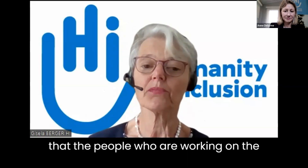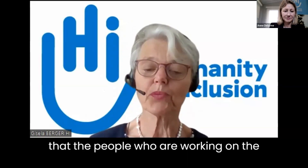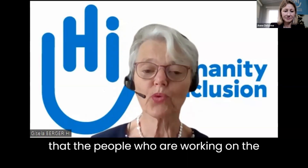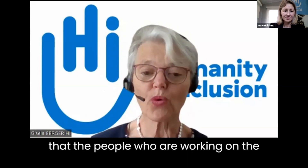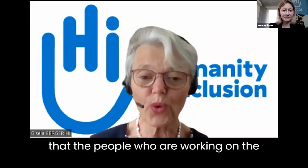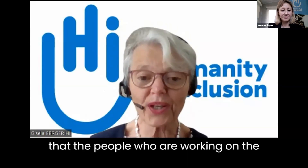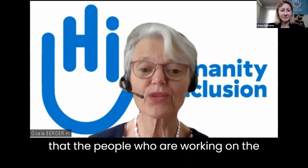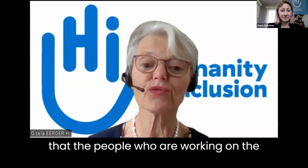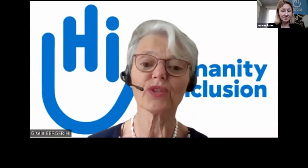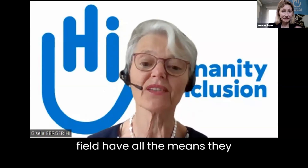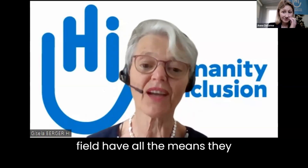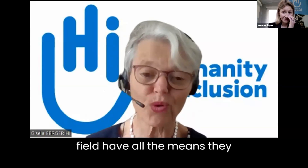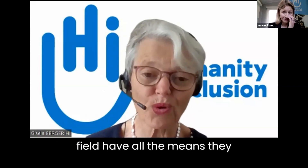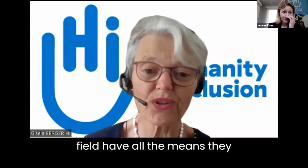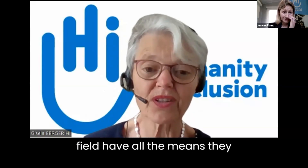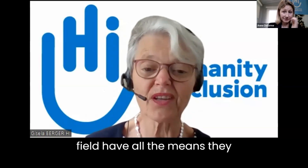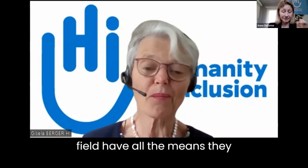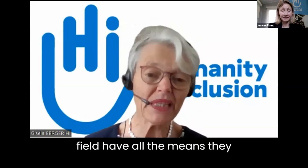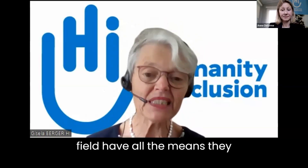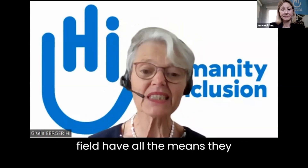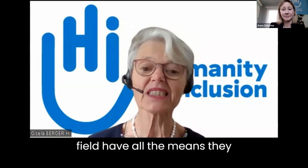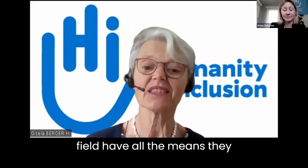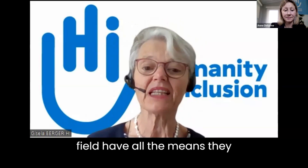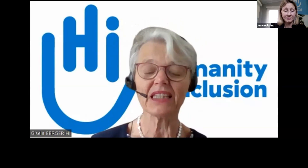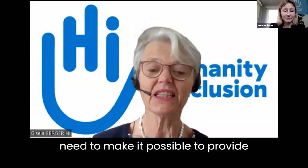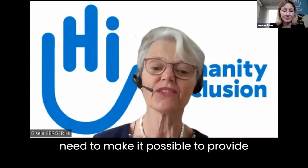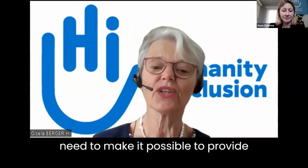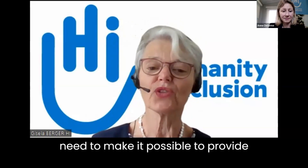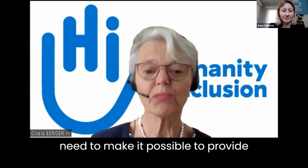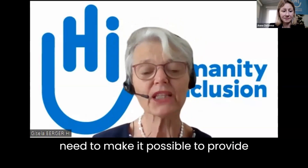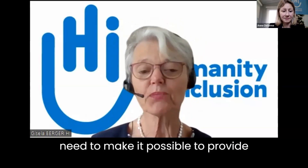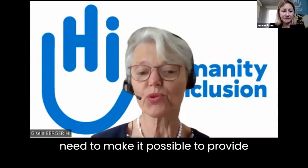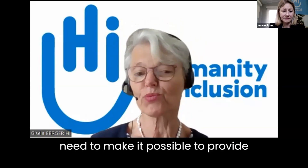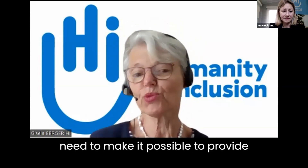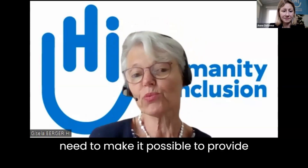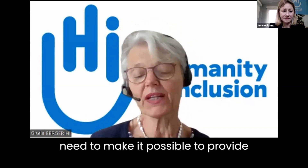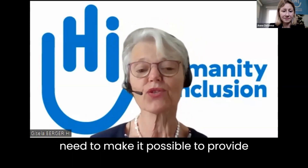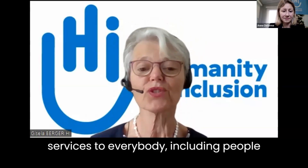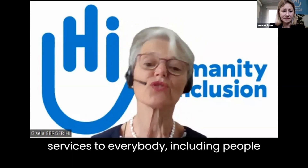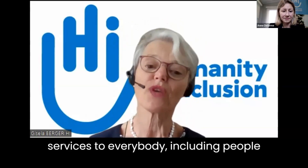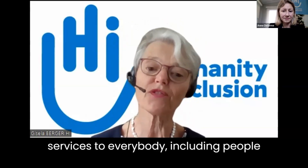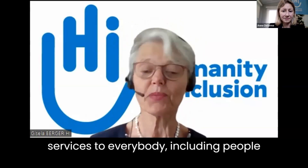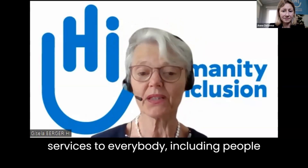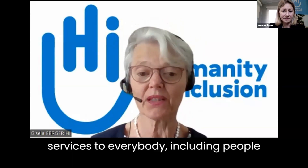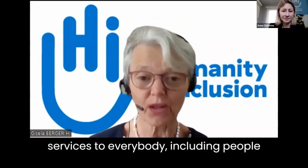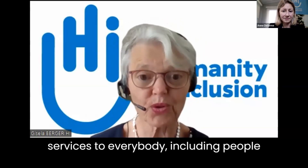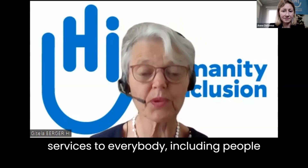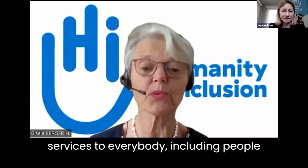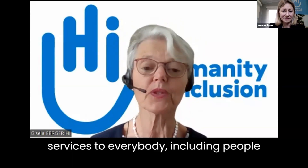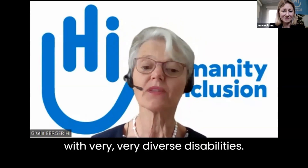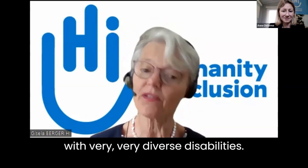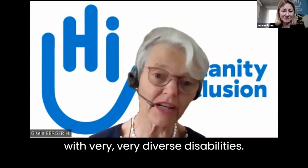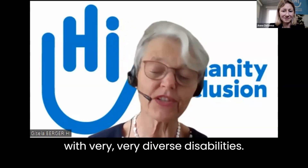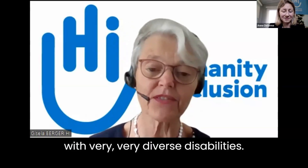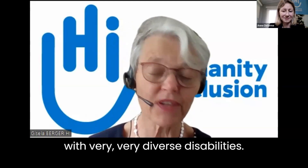that the people who are working on the field have all the means they need to make it possible to provide services to everybody, including